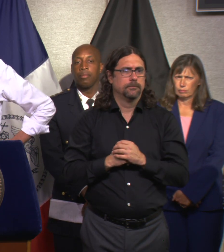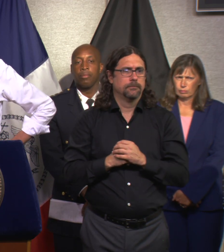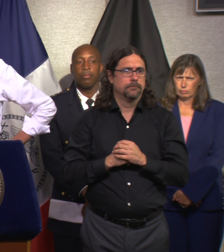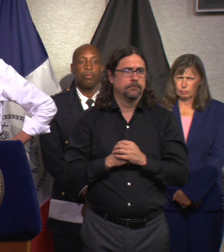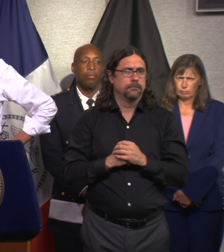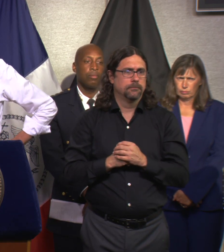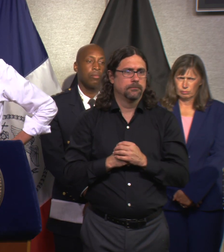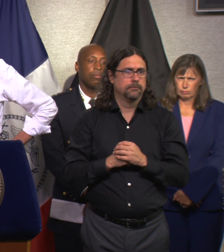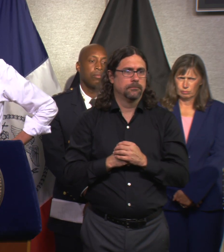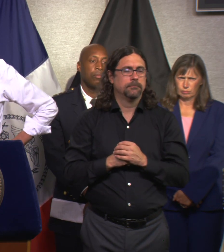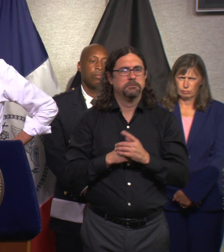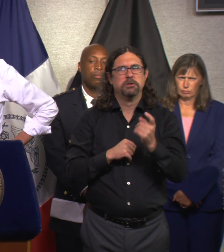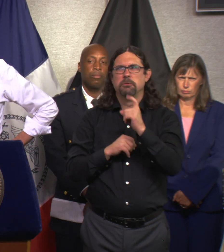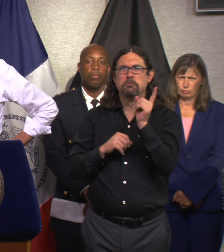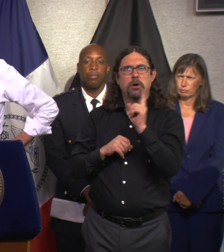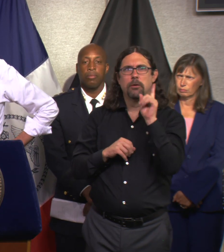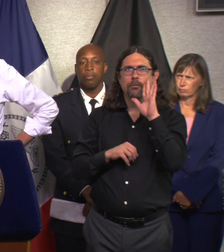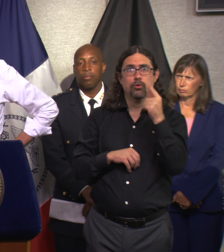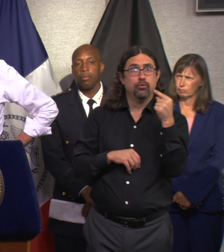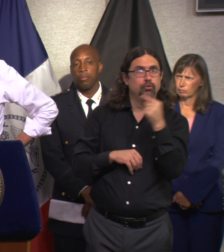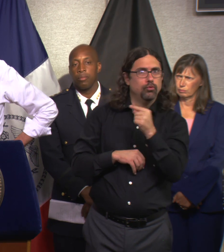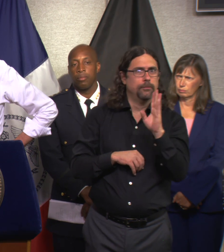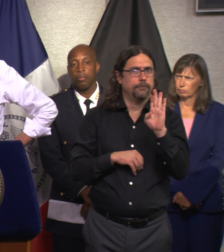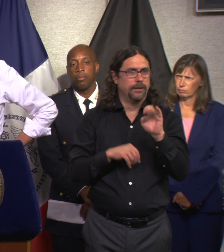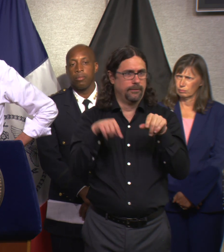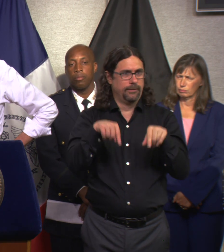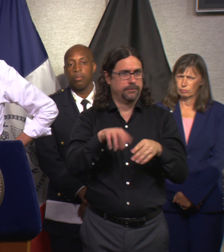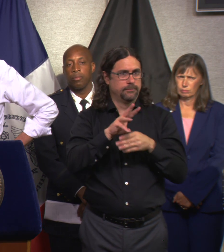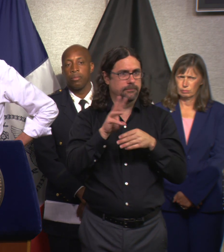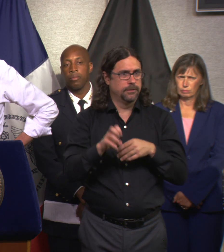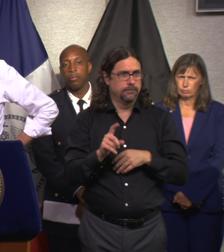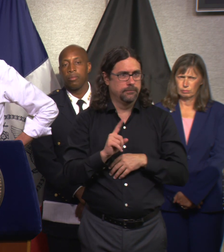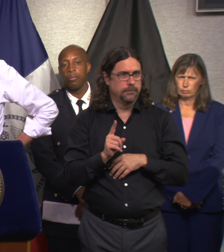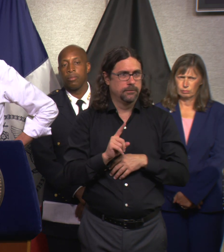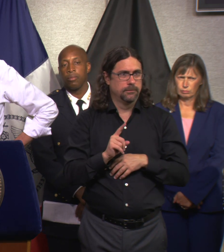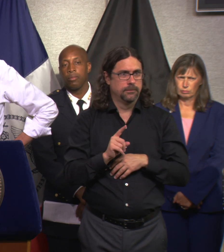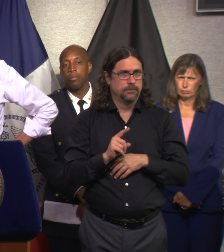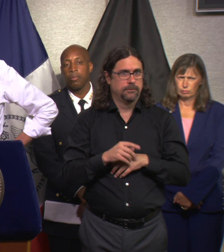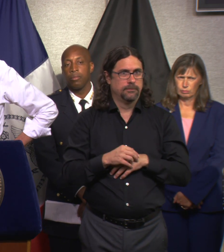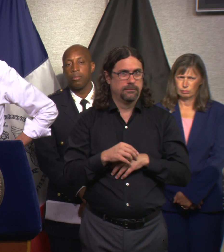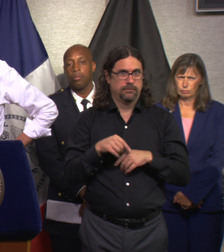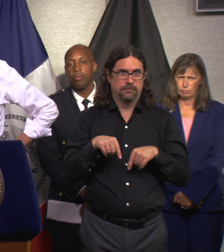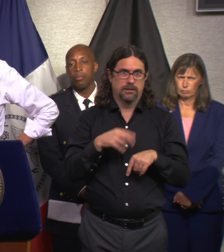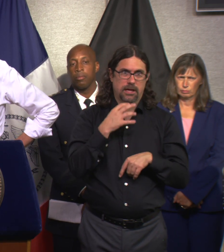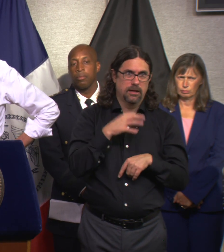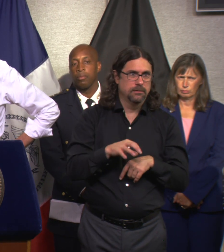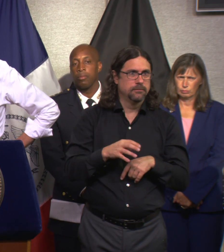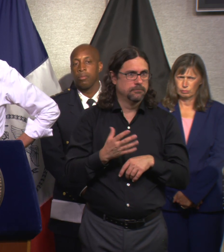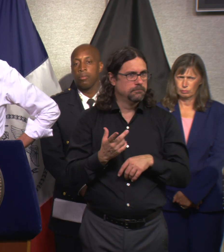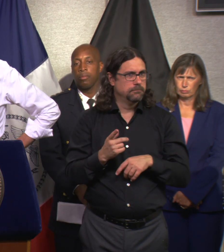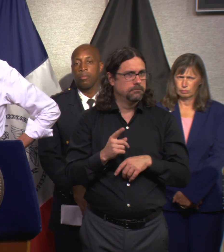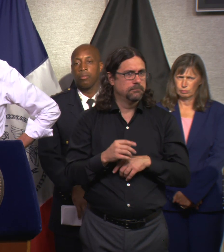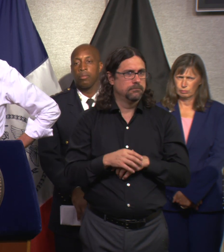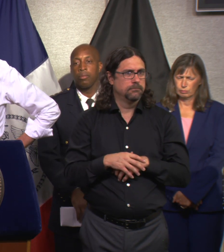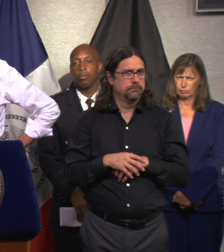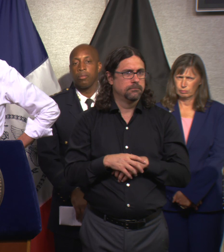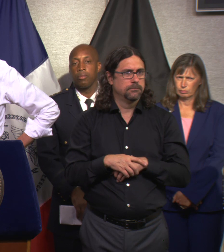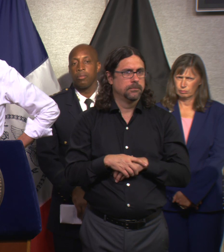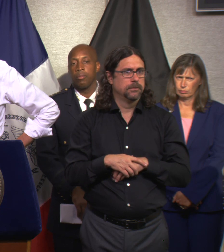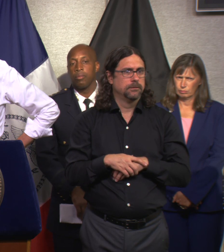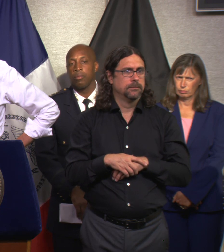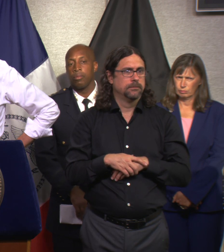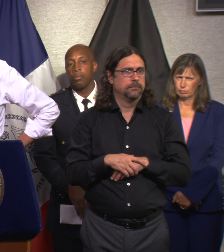So you decided to stay here because of this? Yeah, of course. Okay, so tell me how you feel about the potential for something that